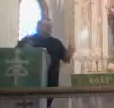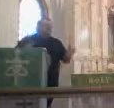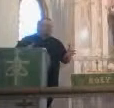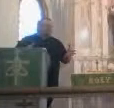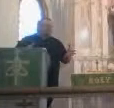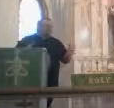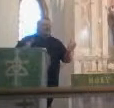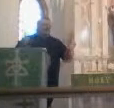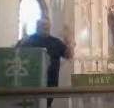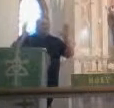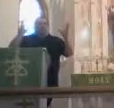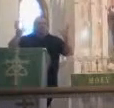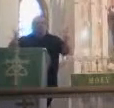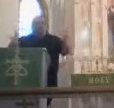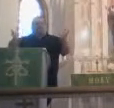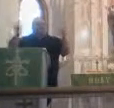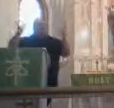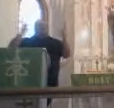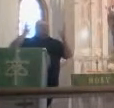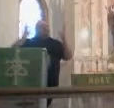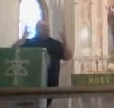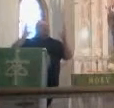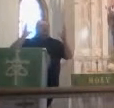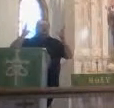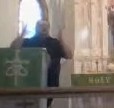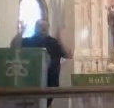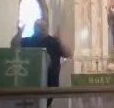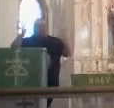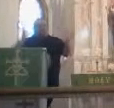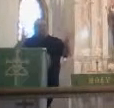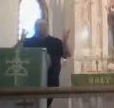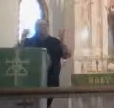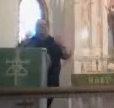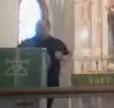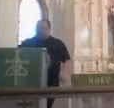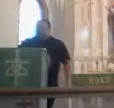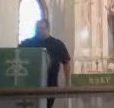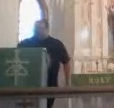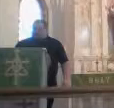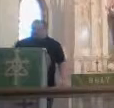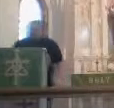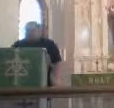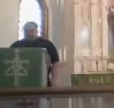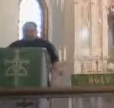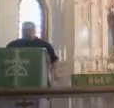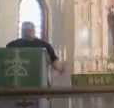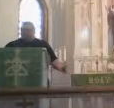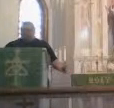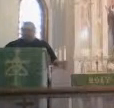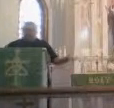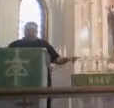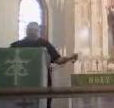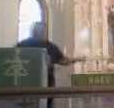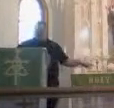people. I will be your God, you will be my people, his covenant with the people. Elijah went back to that